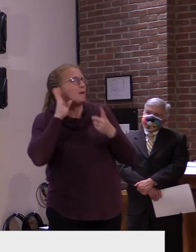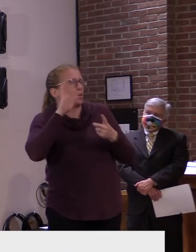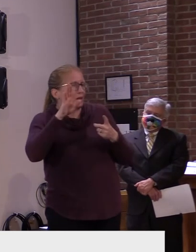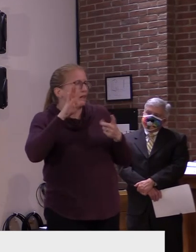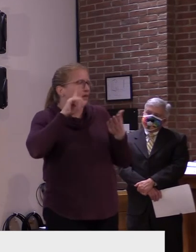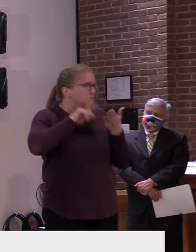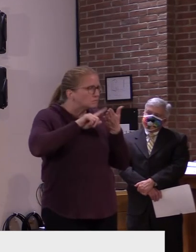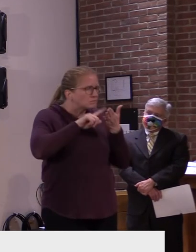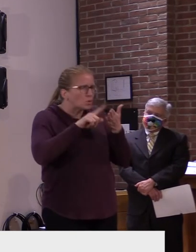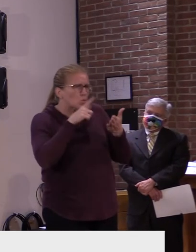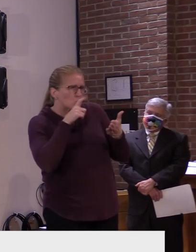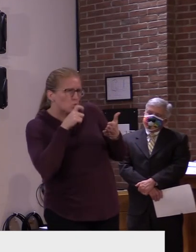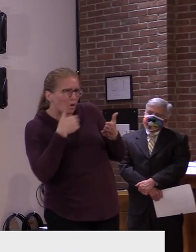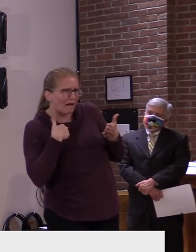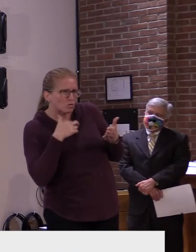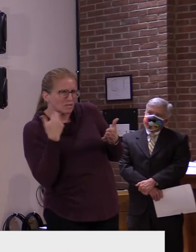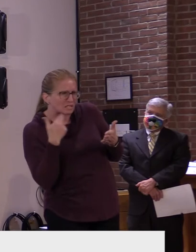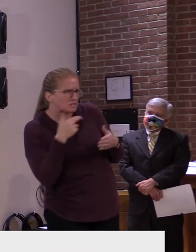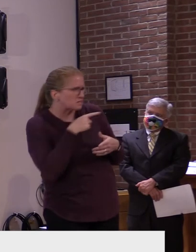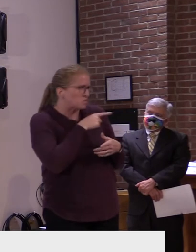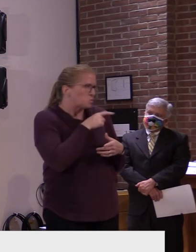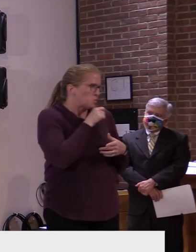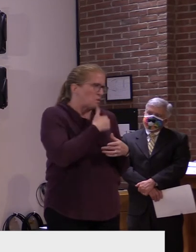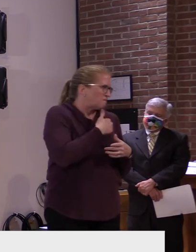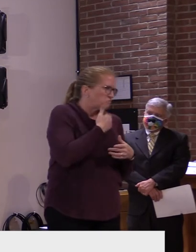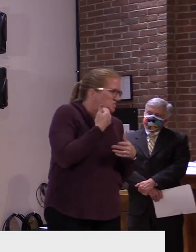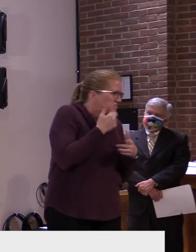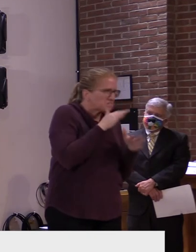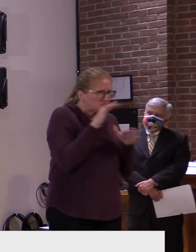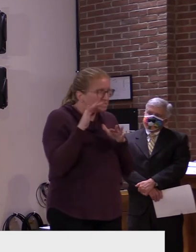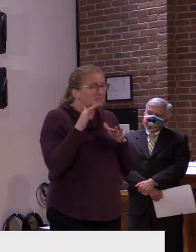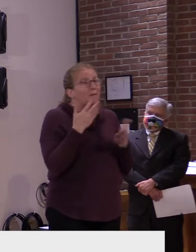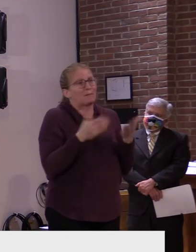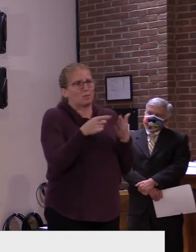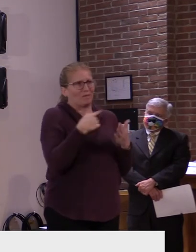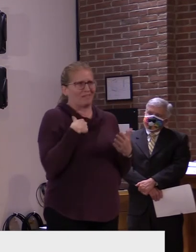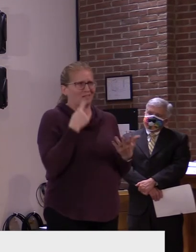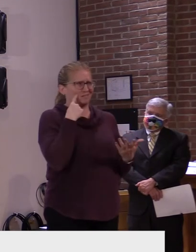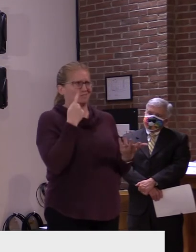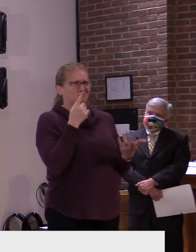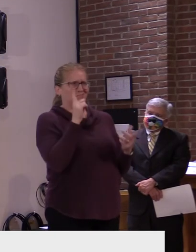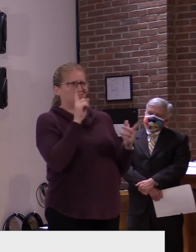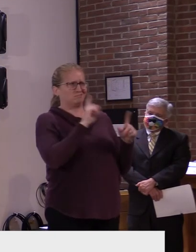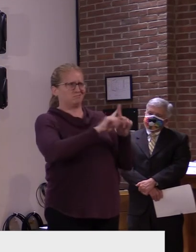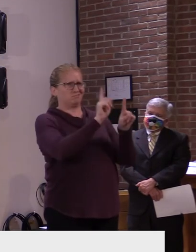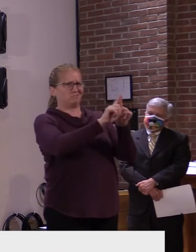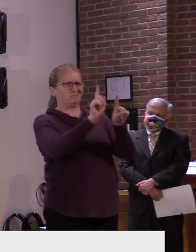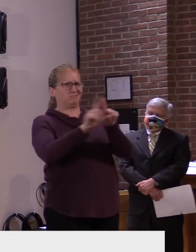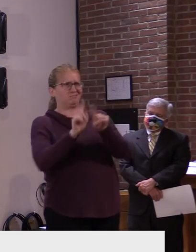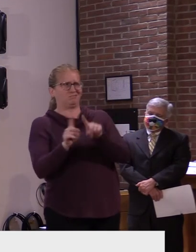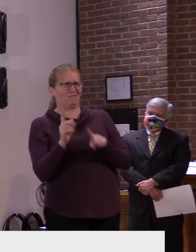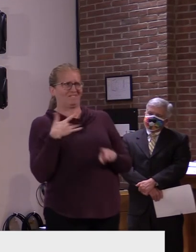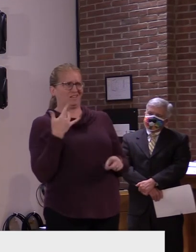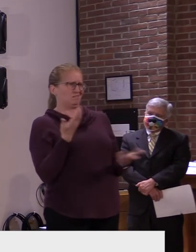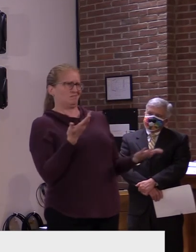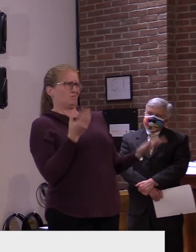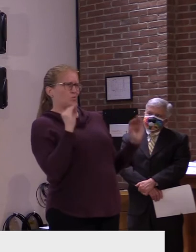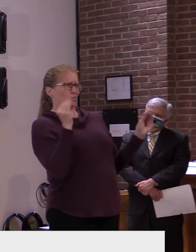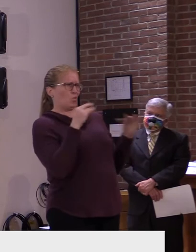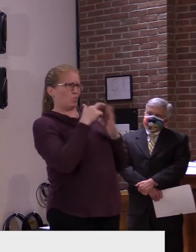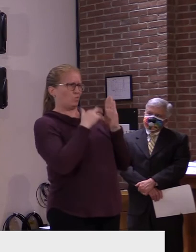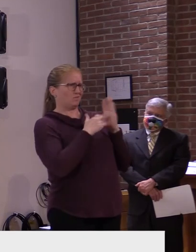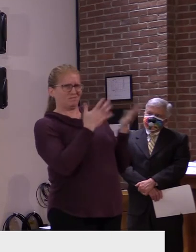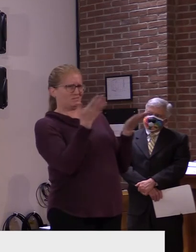but it may seem random to you but the guidance is very specific based on the assessment of risk there are